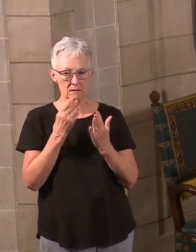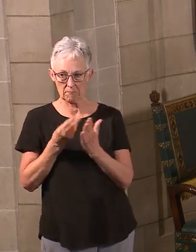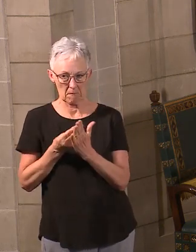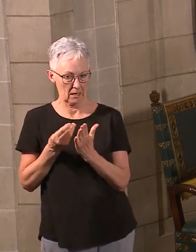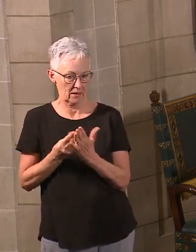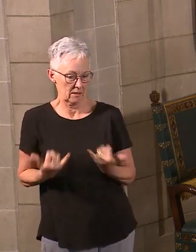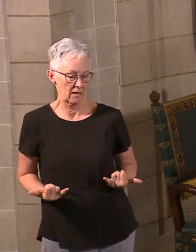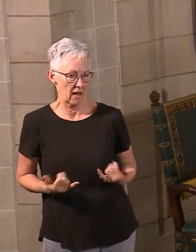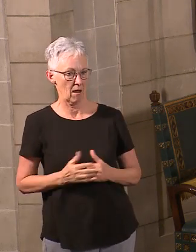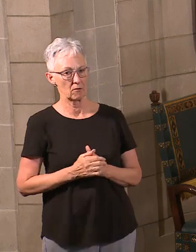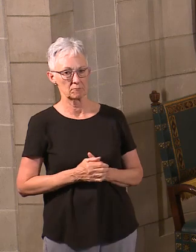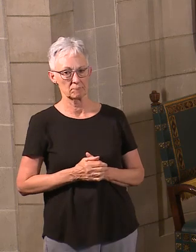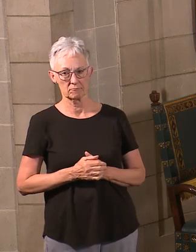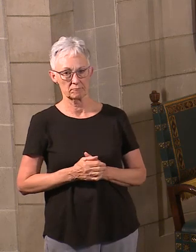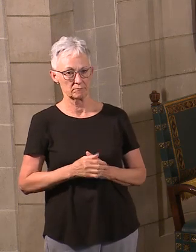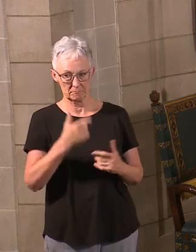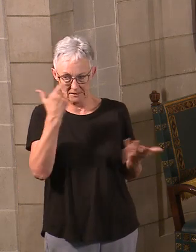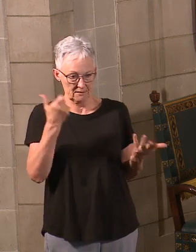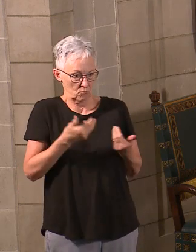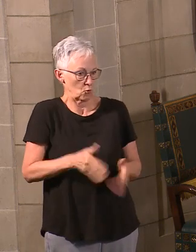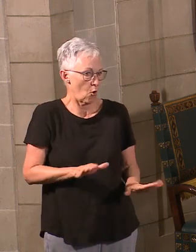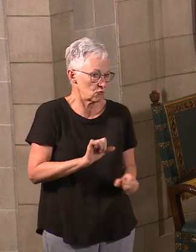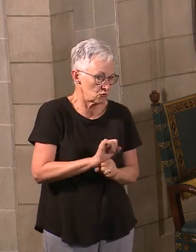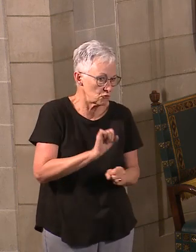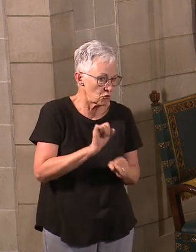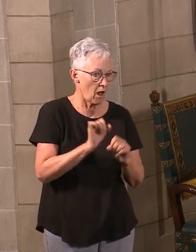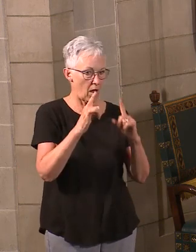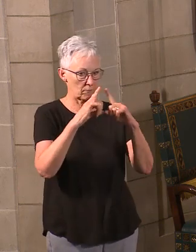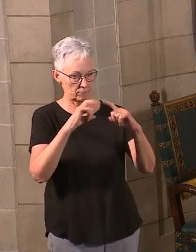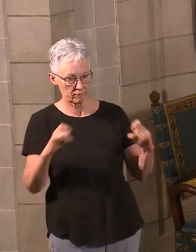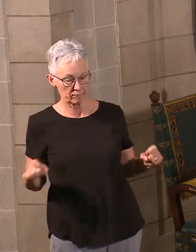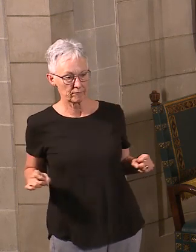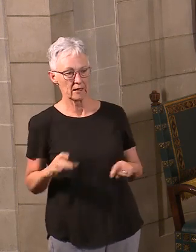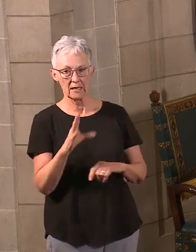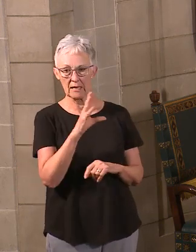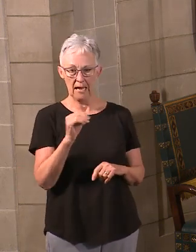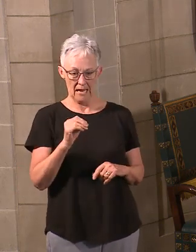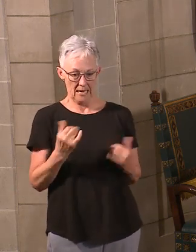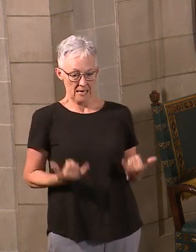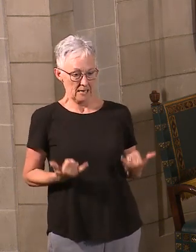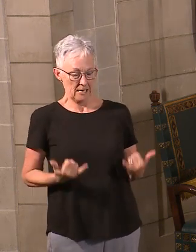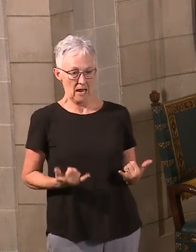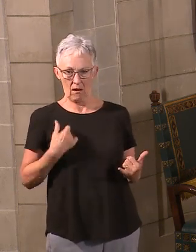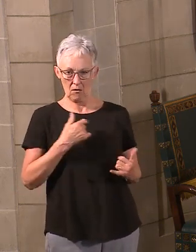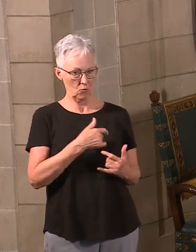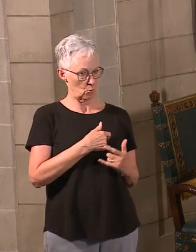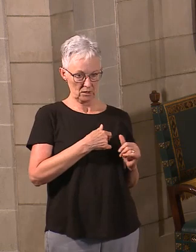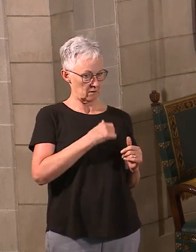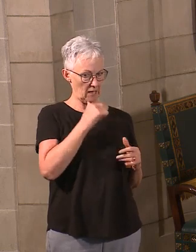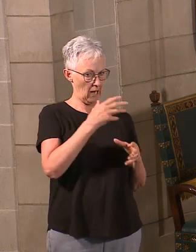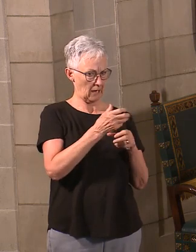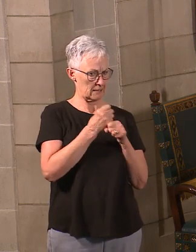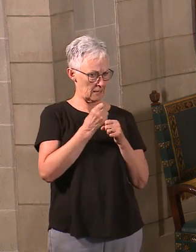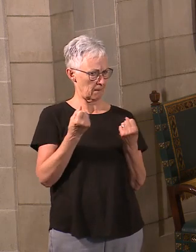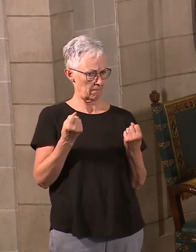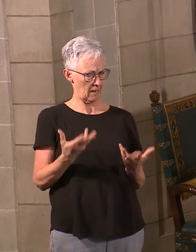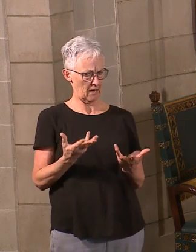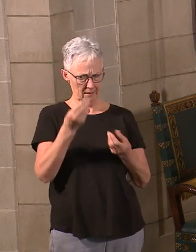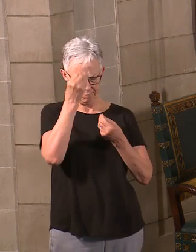Additionally, as Governor said, reports of allegations of abuse and neglect have decreased, but we know that this statistic may